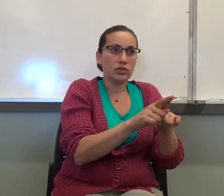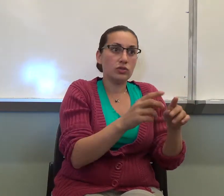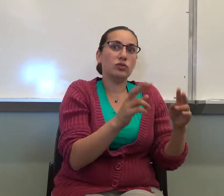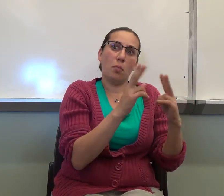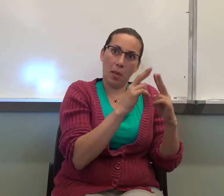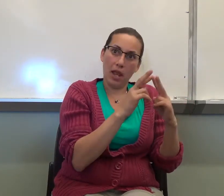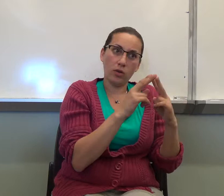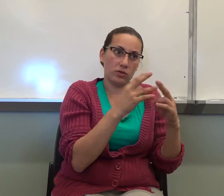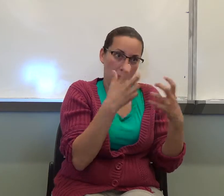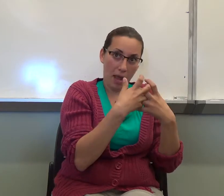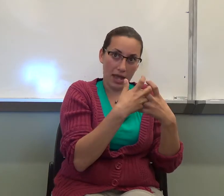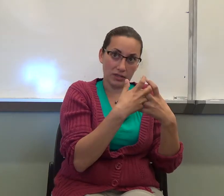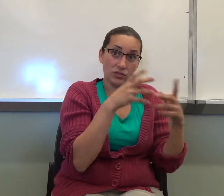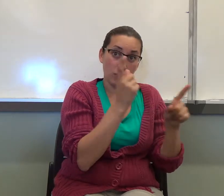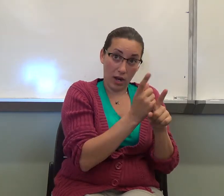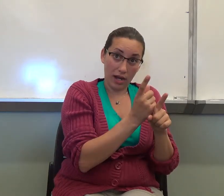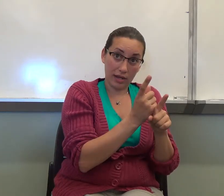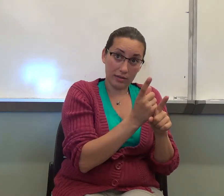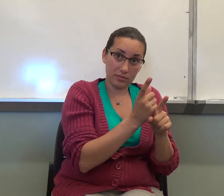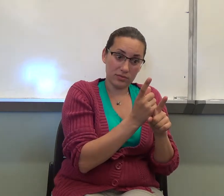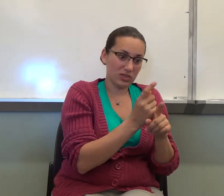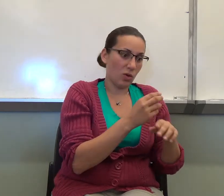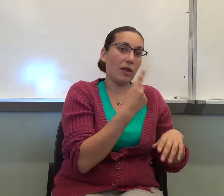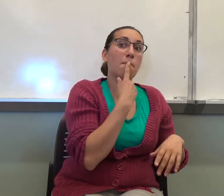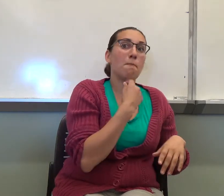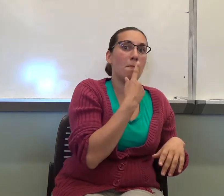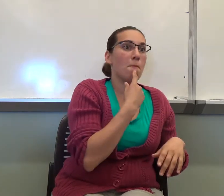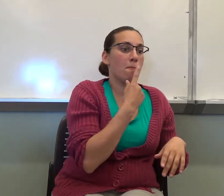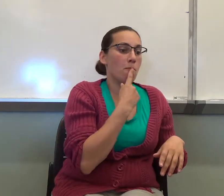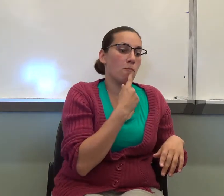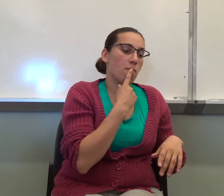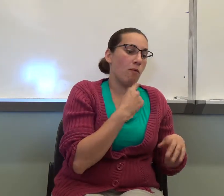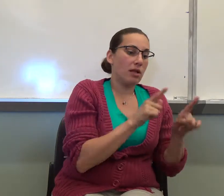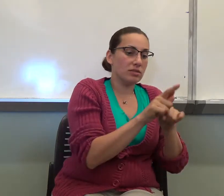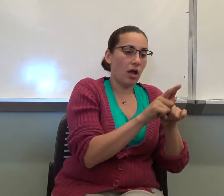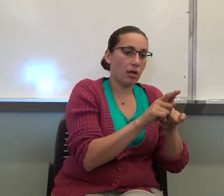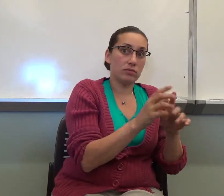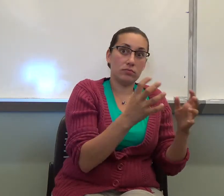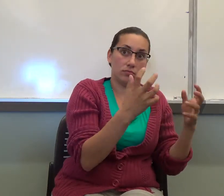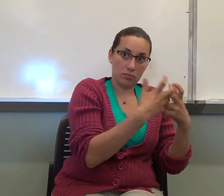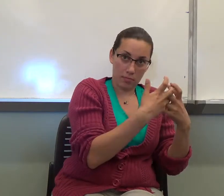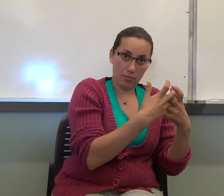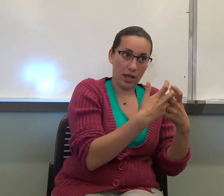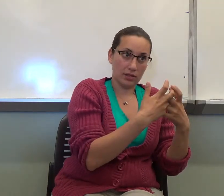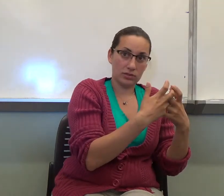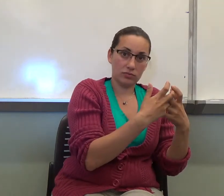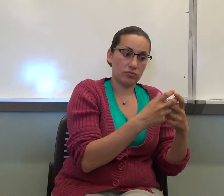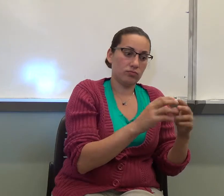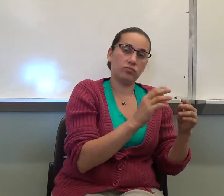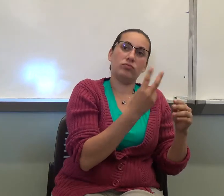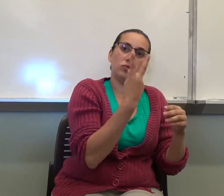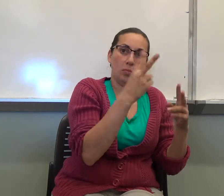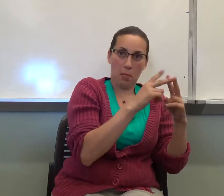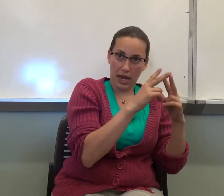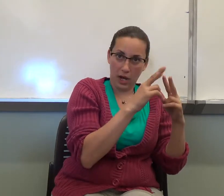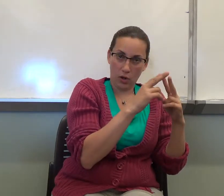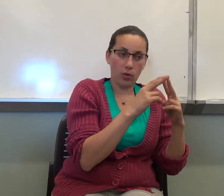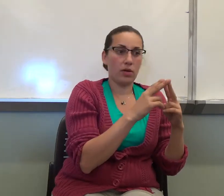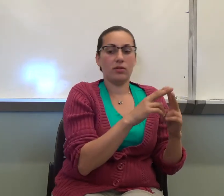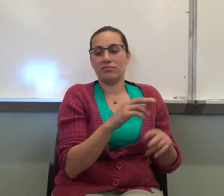right? And you have a stack of handkerchiefs and a stack of underwear and a stack of socks and then you know, on and on. Because